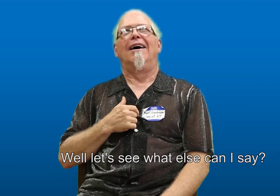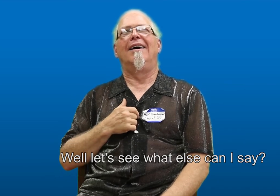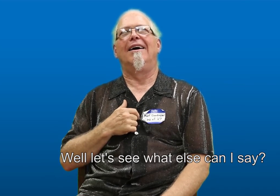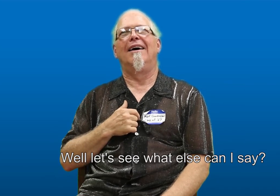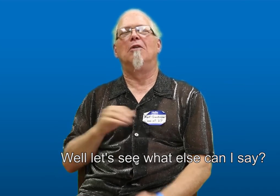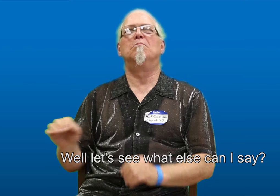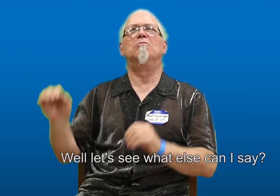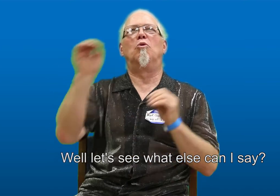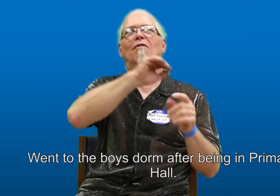say?